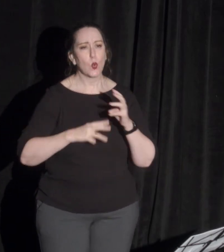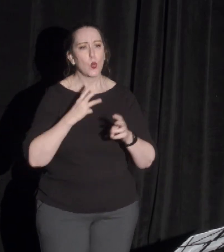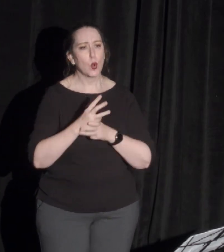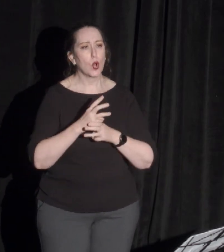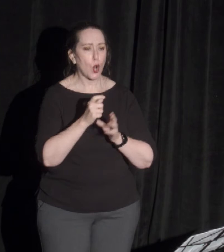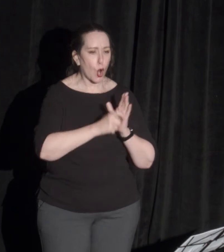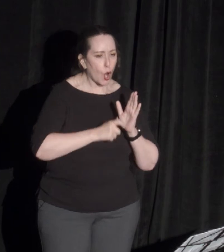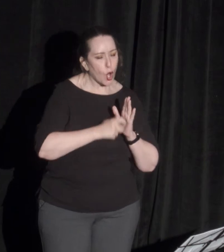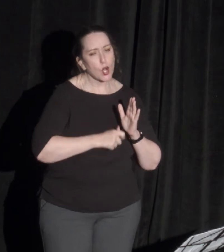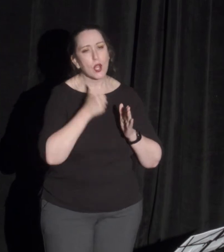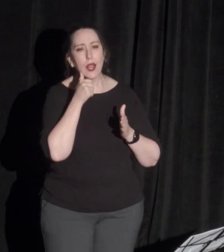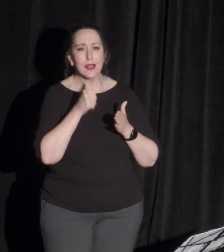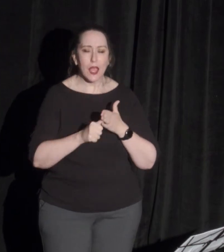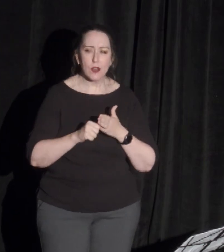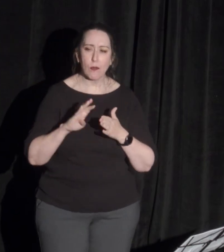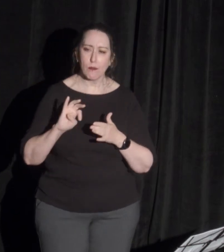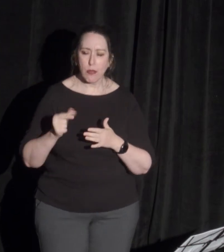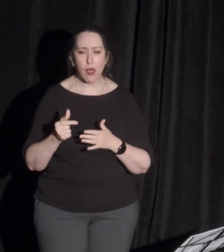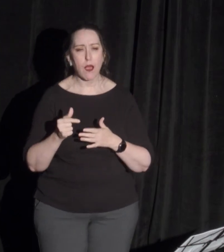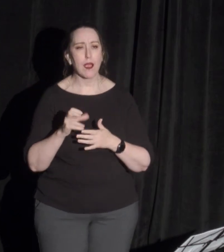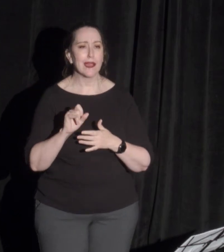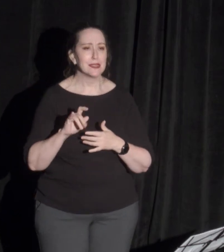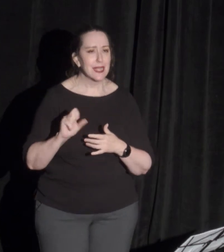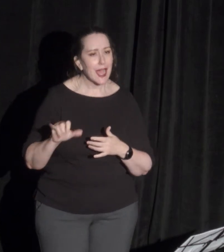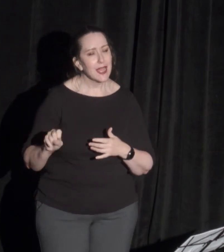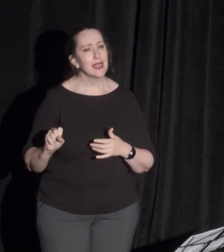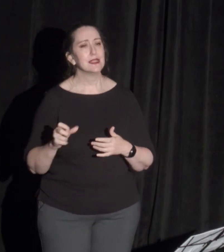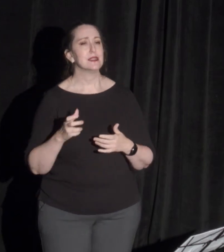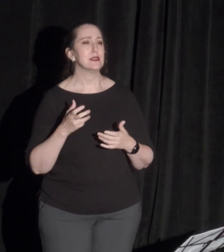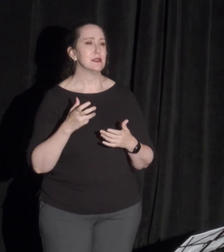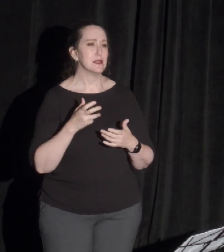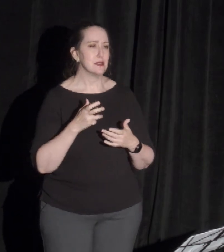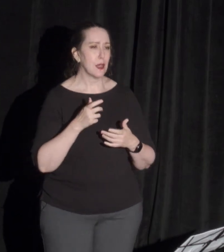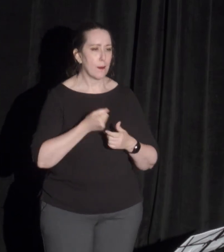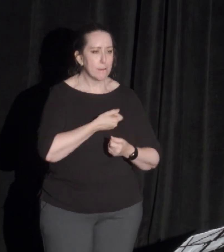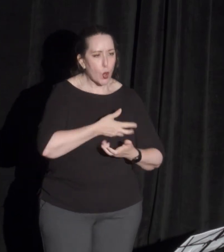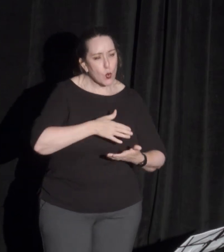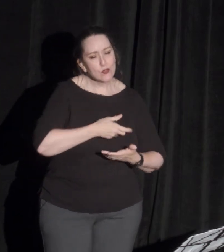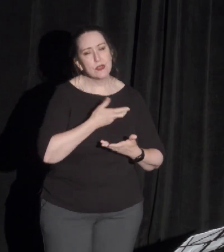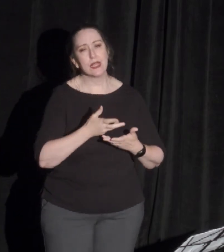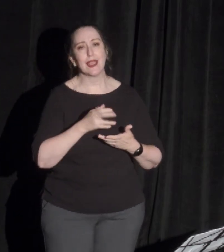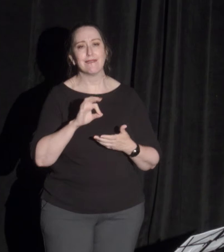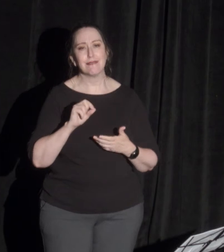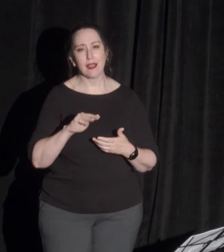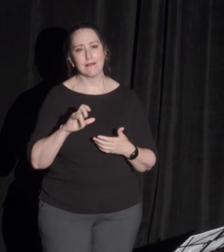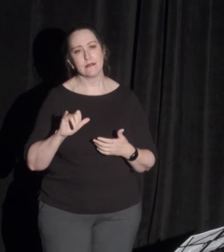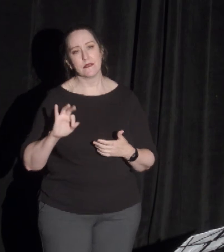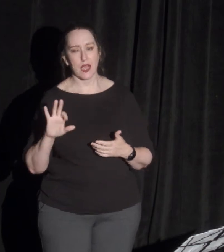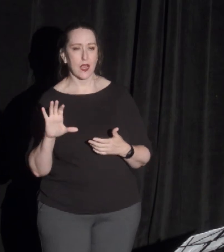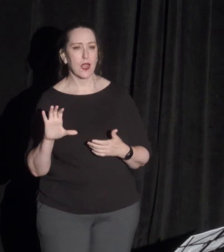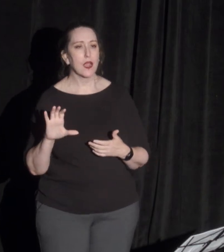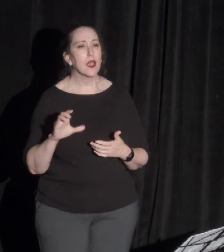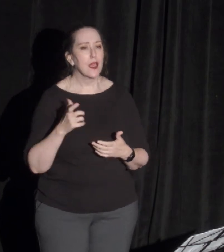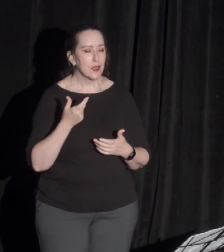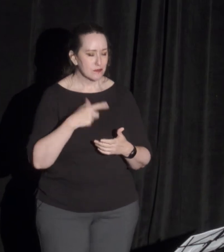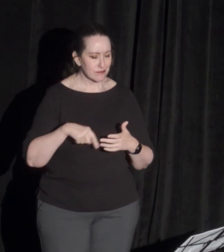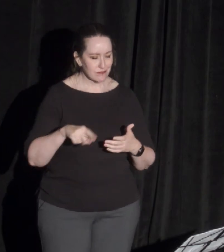blog posts, essays and parodies, folk songs, poetry, and fan fiction. They published fanzines, created fan arts, made